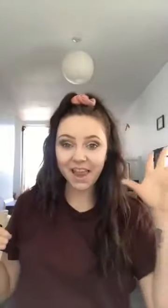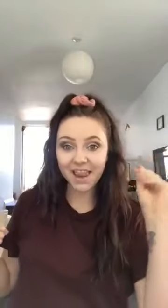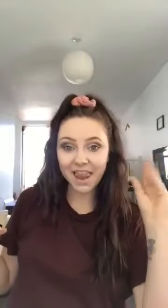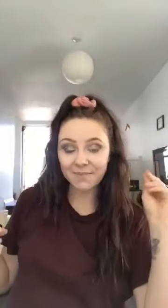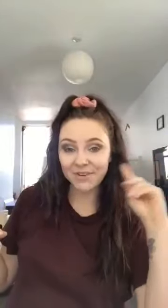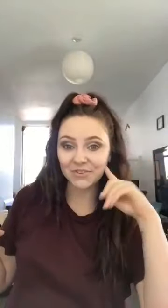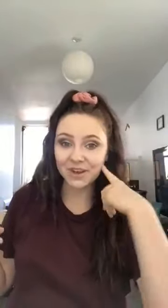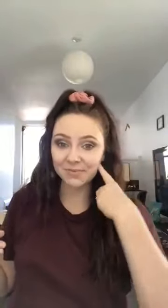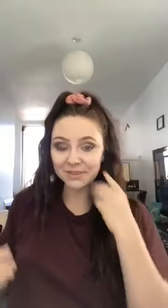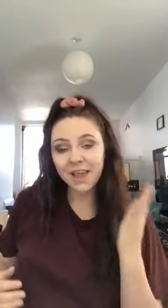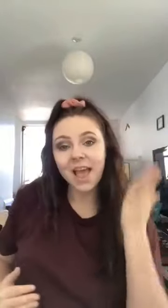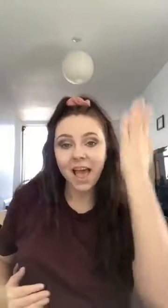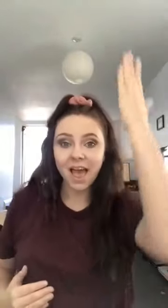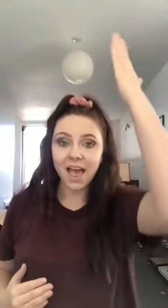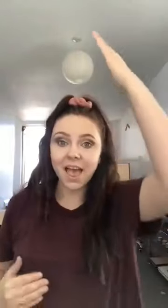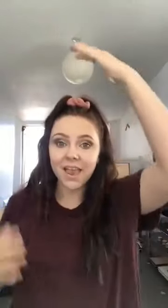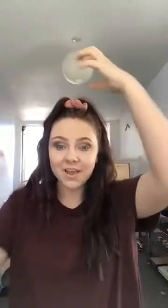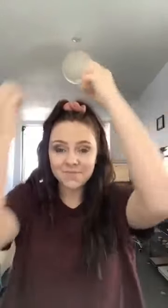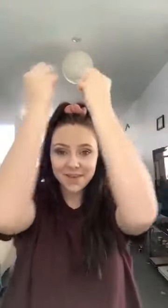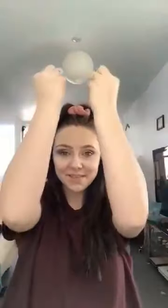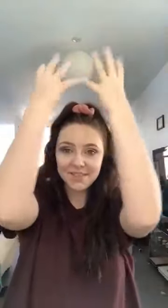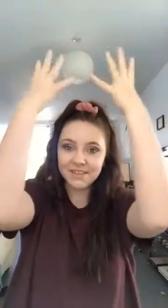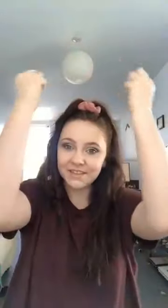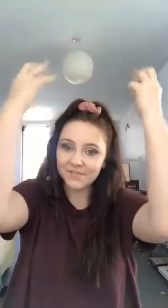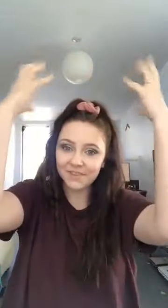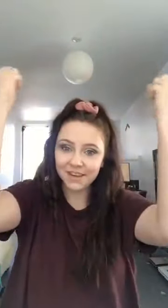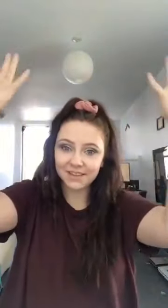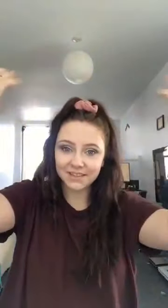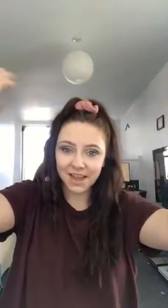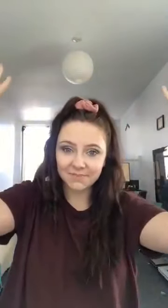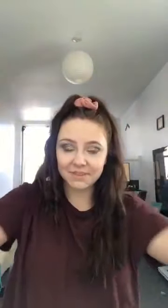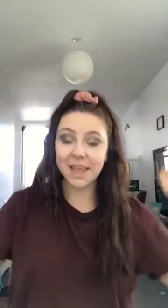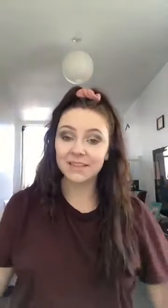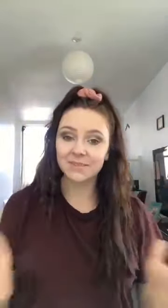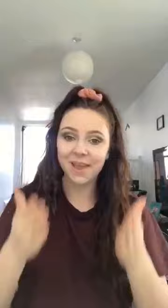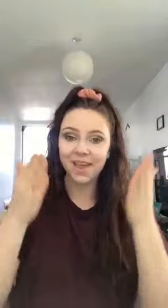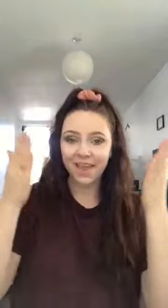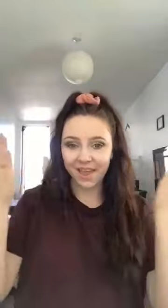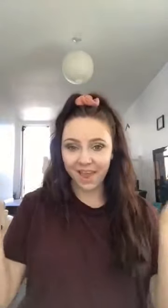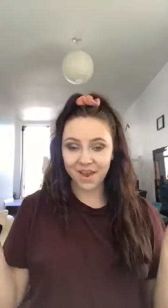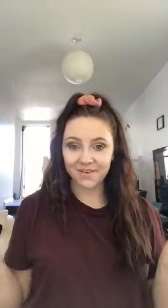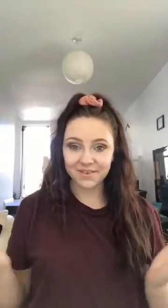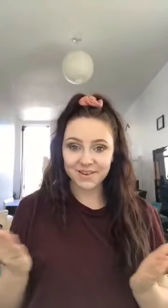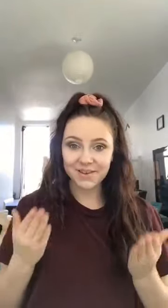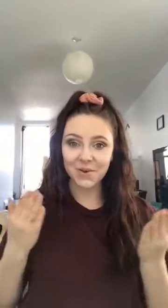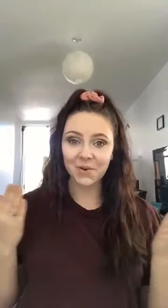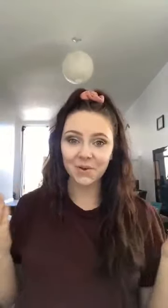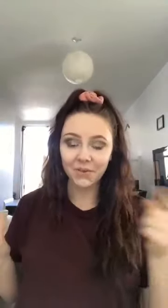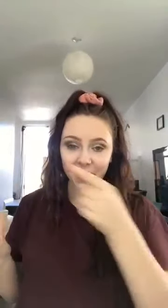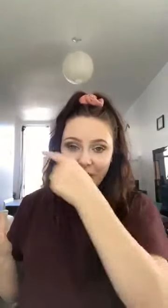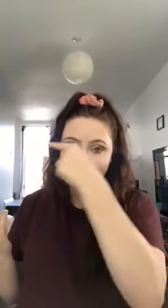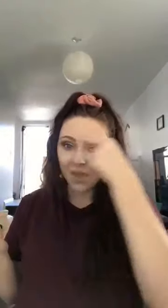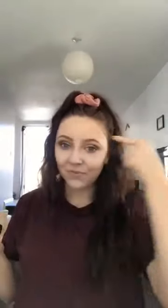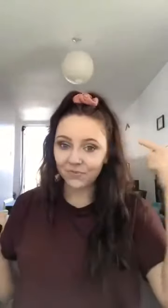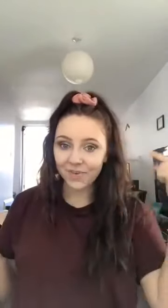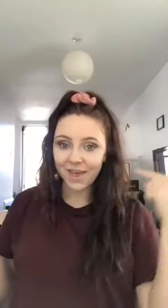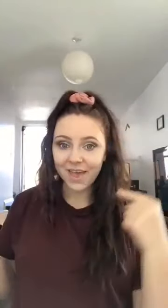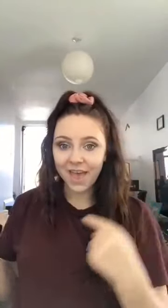like lemon drops High above the chimney top That's where You'll